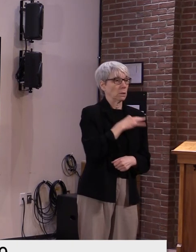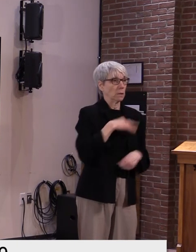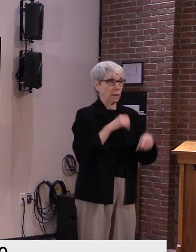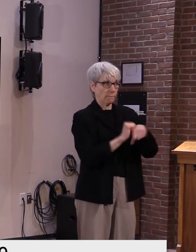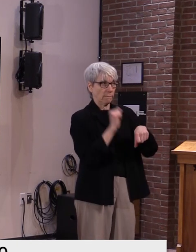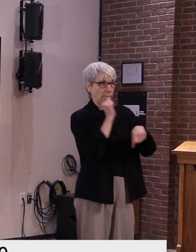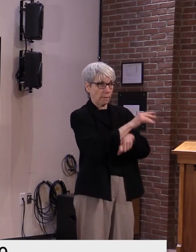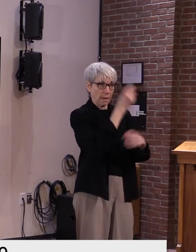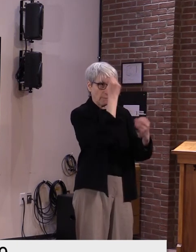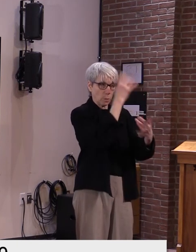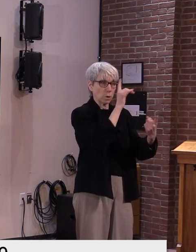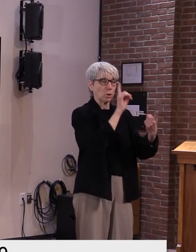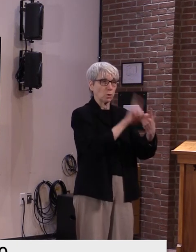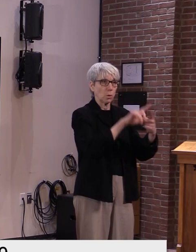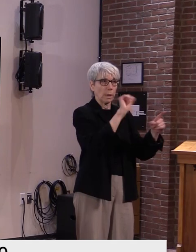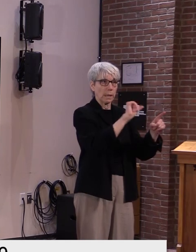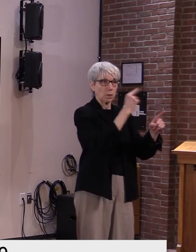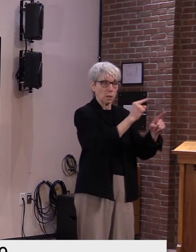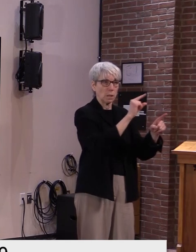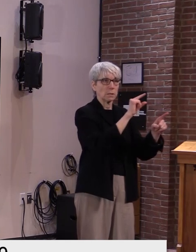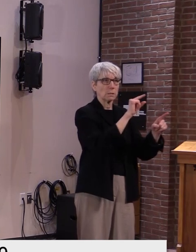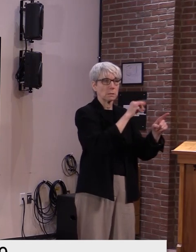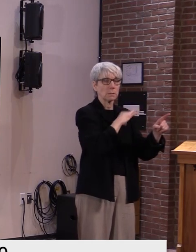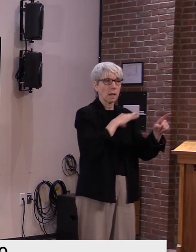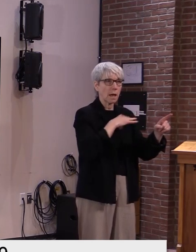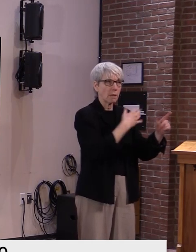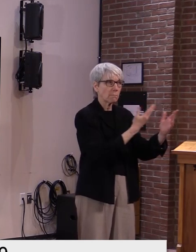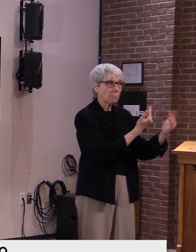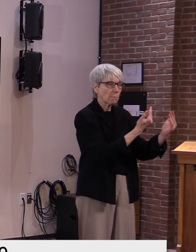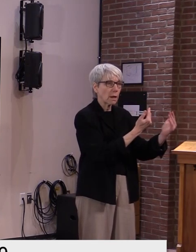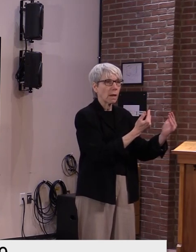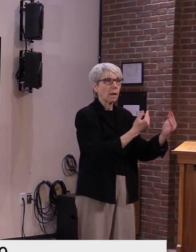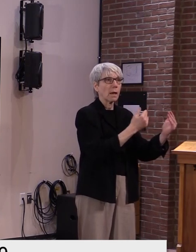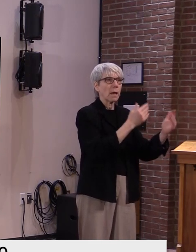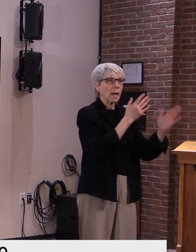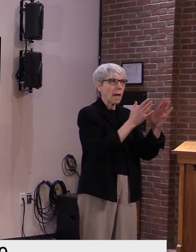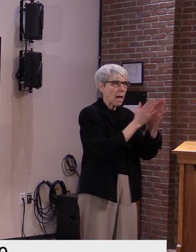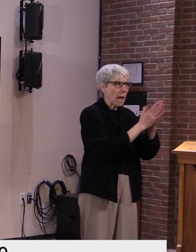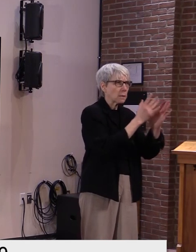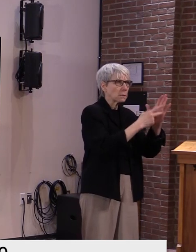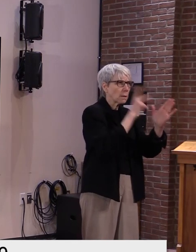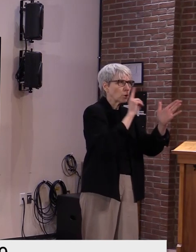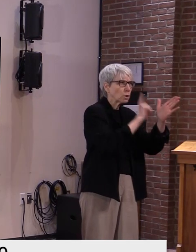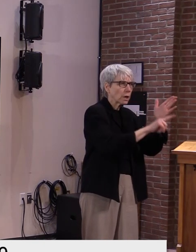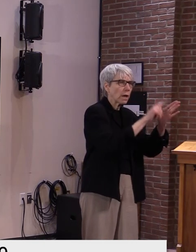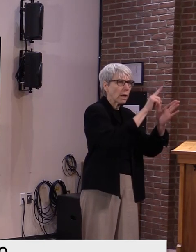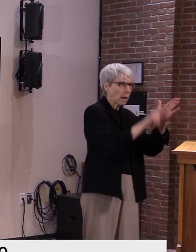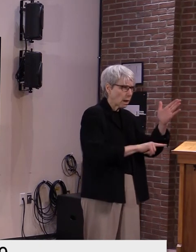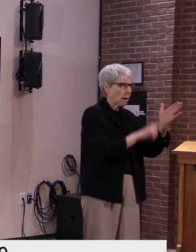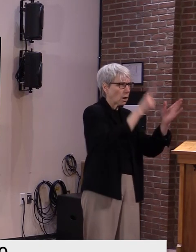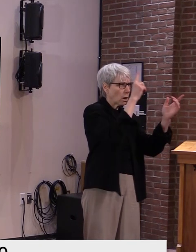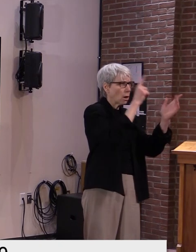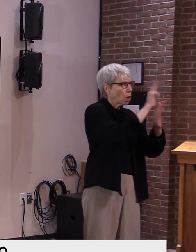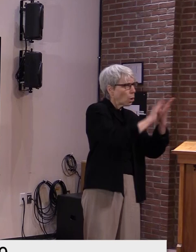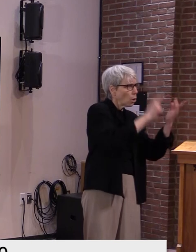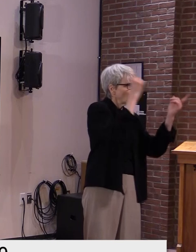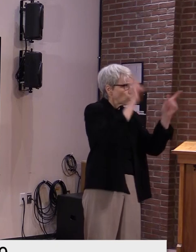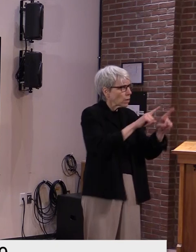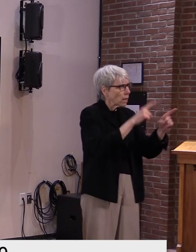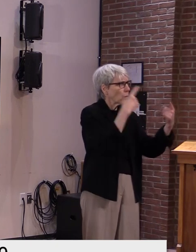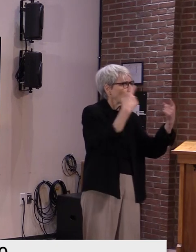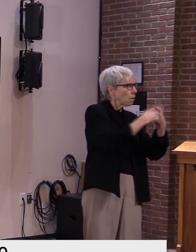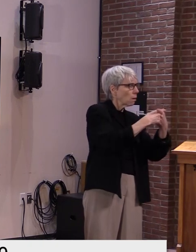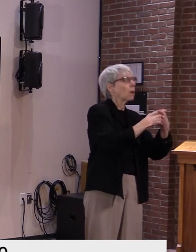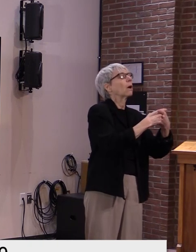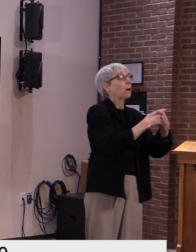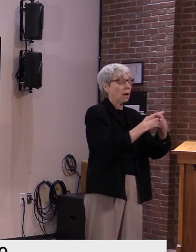review. We're not asking them to define our policy, only to cross-check the legal analysis. And this morning, as I've indicated, the